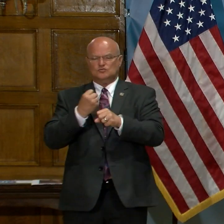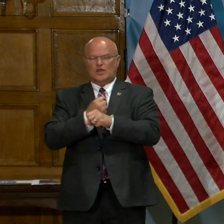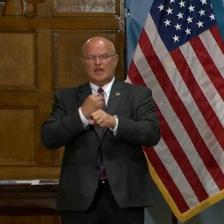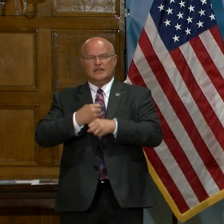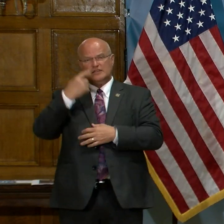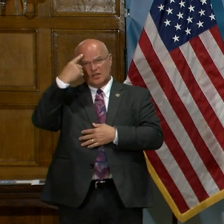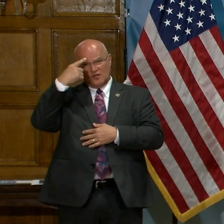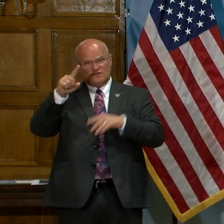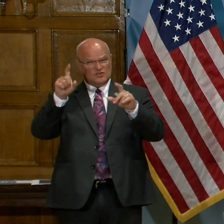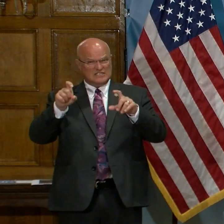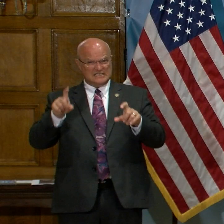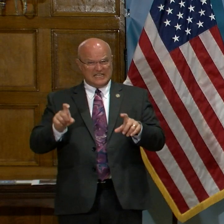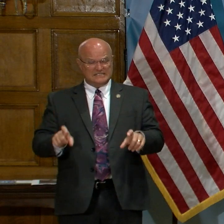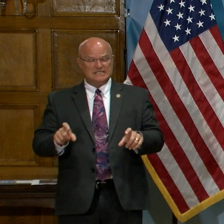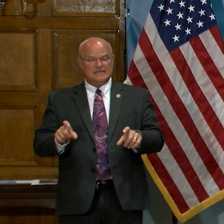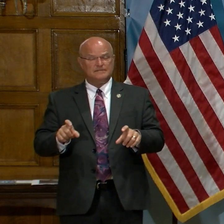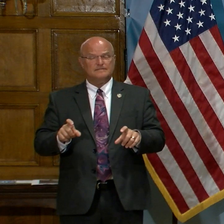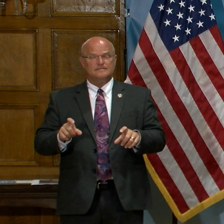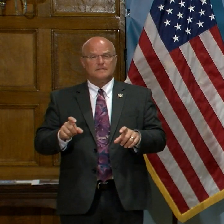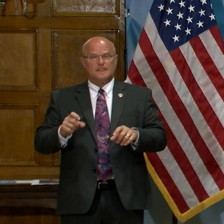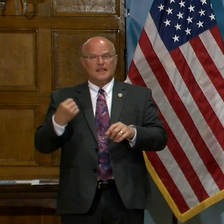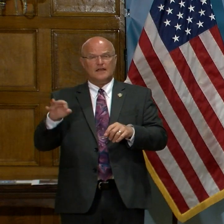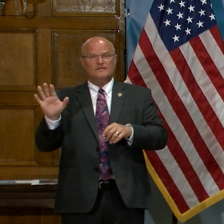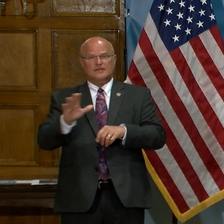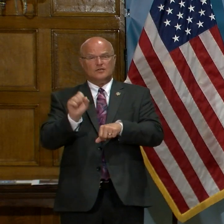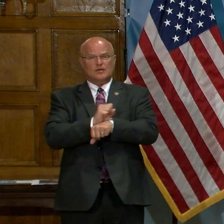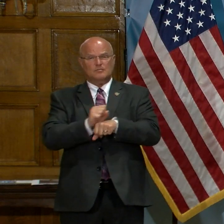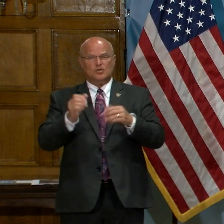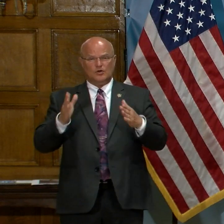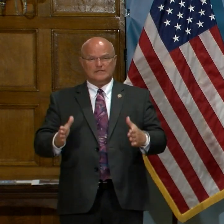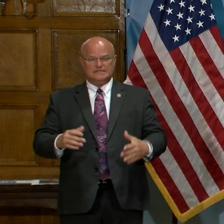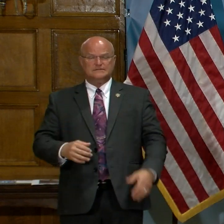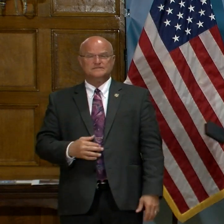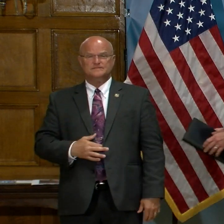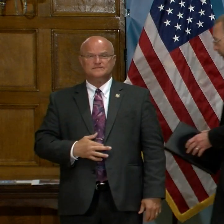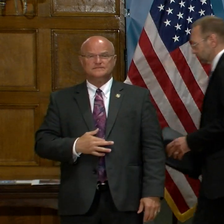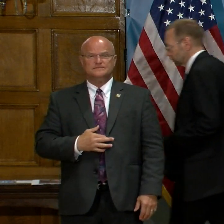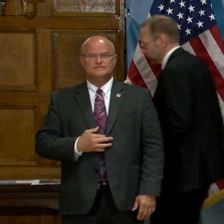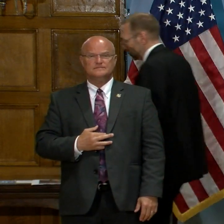strategies for testing of employees.